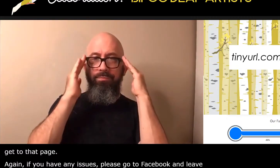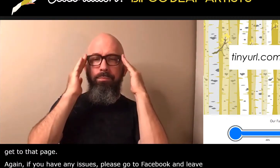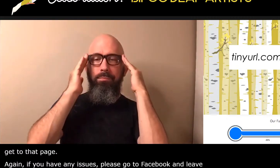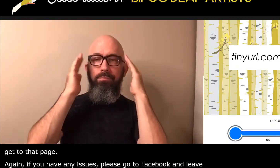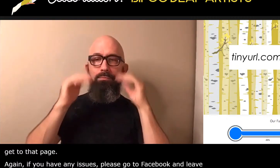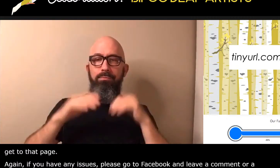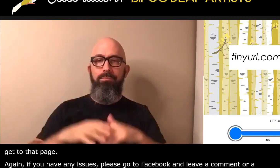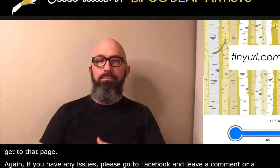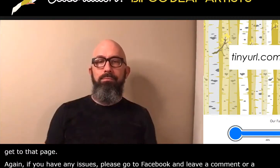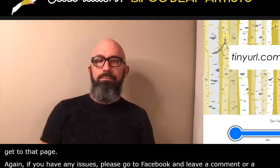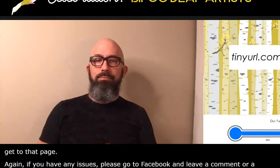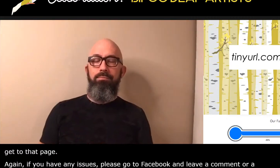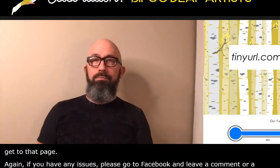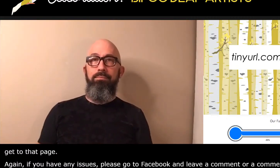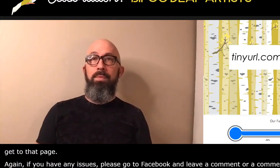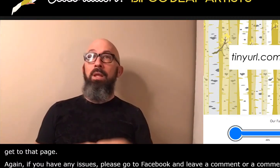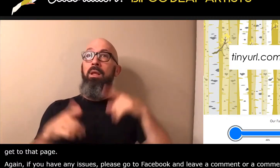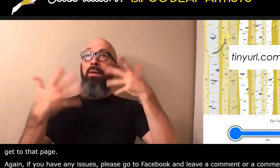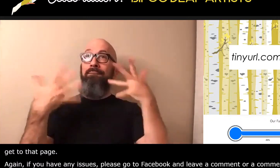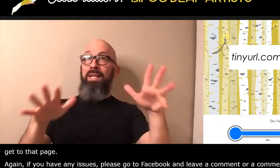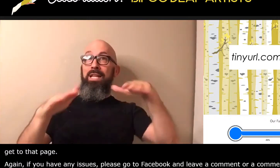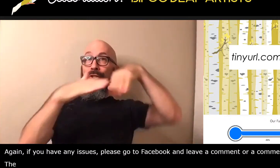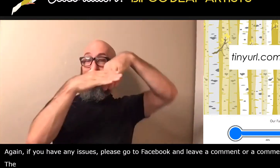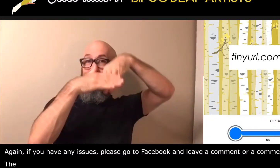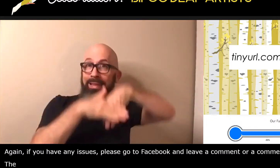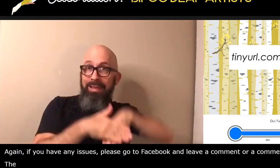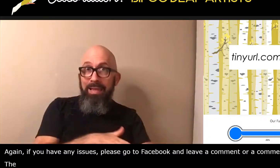And the team will guide you through that process.